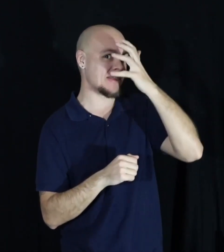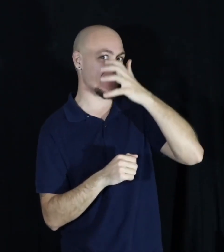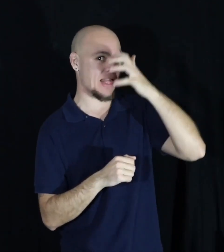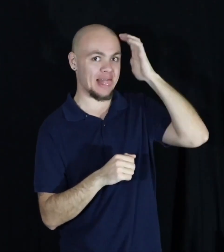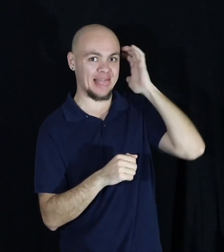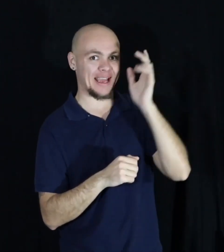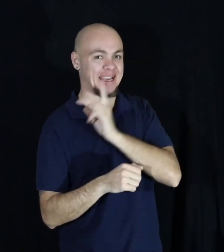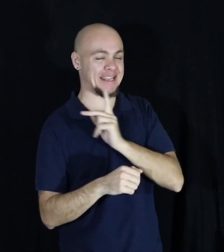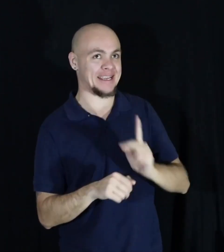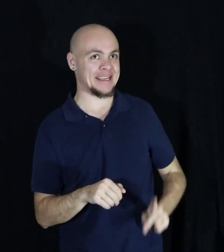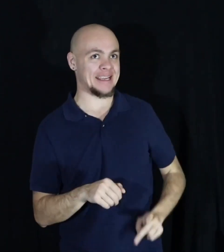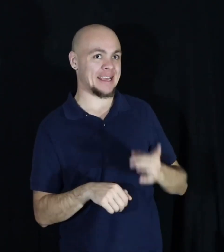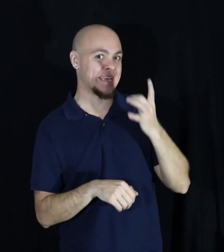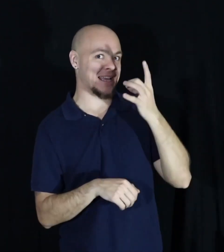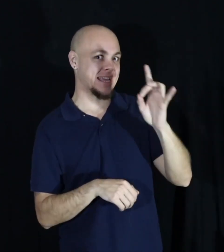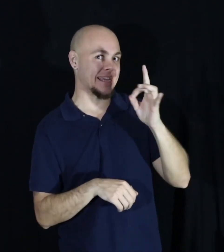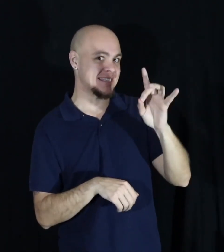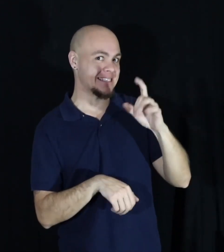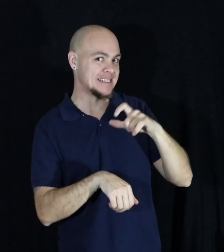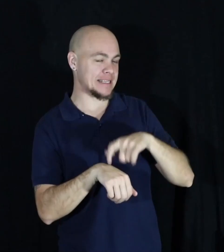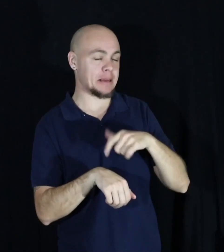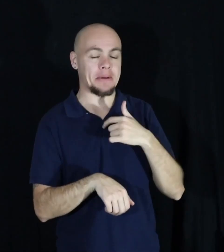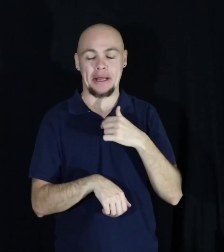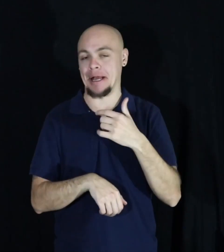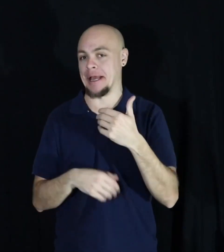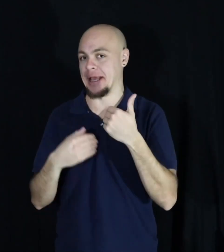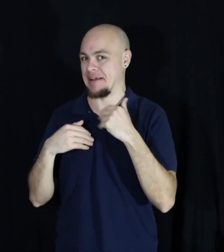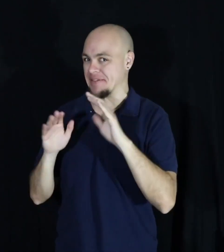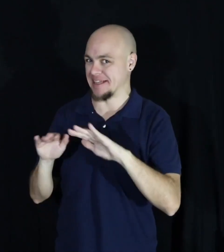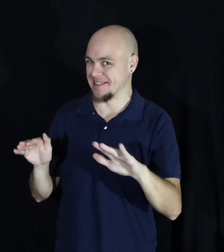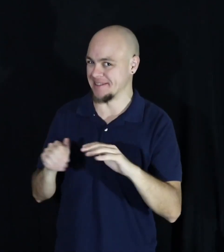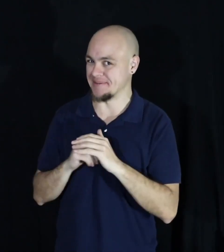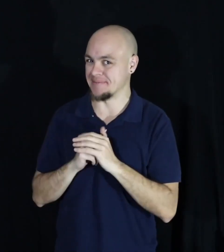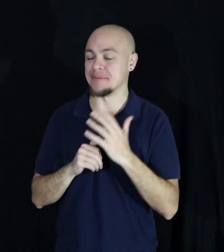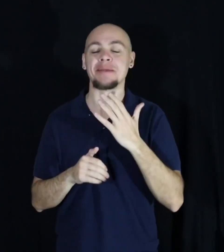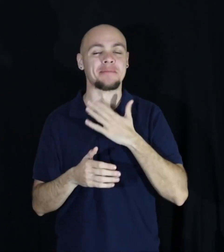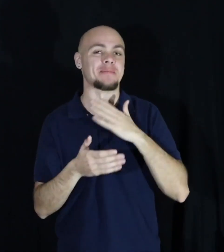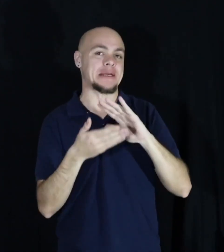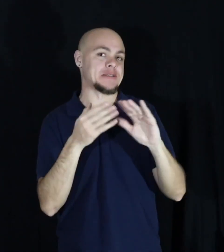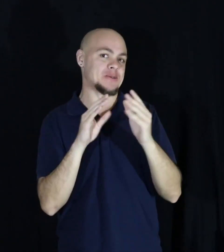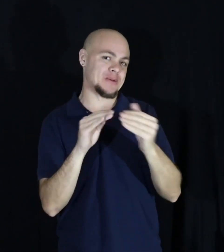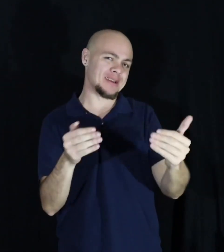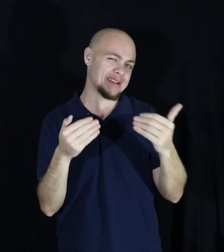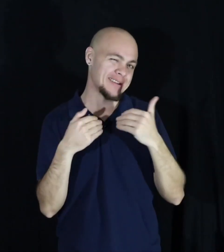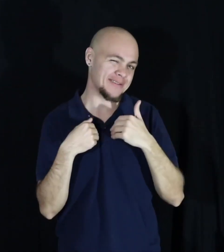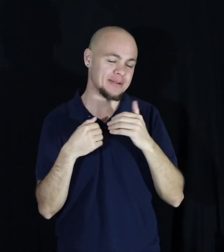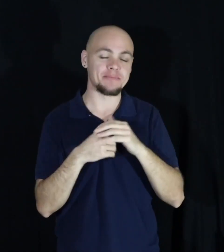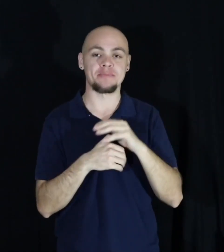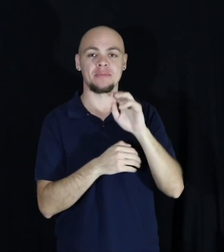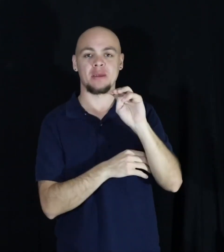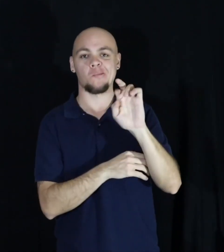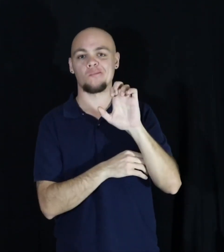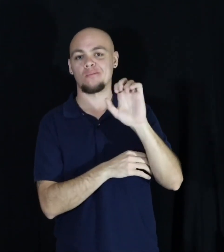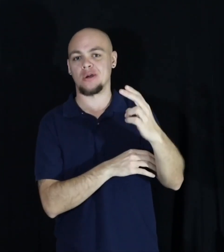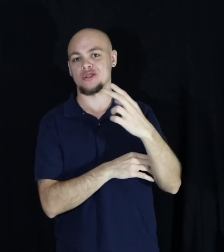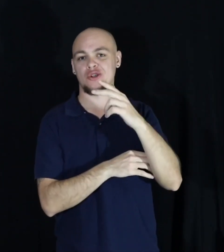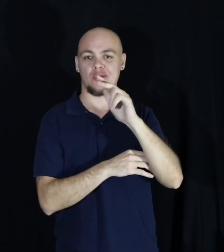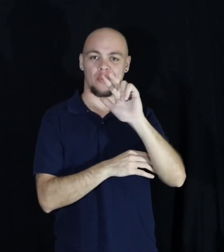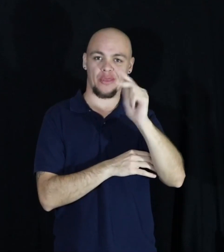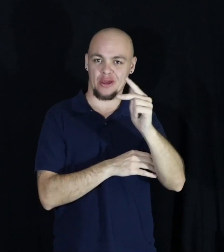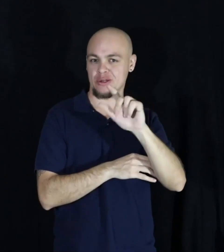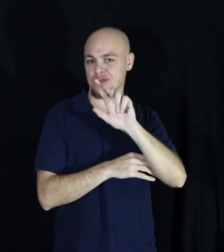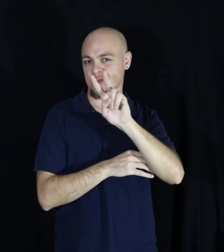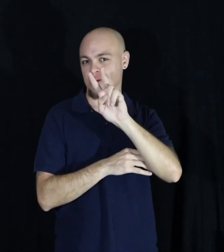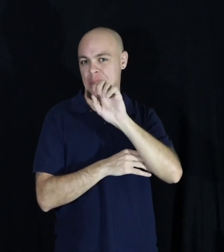times. I'm a parent, you know. But I do have my story, okay? March 3rd, 2009. It was